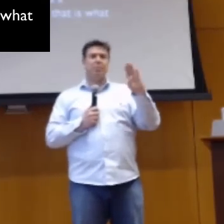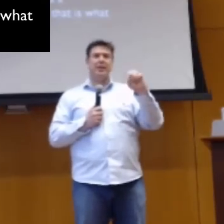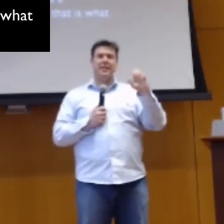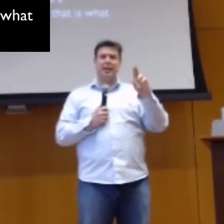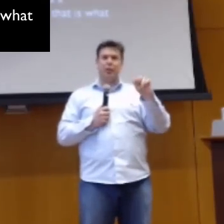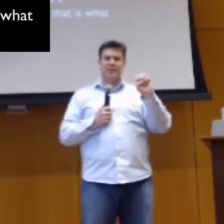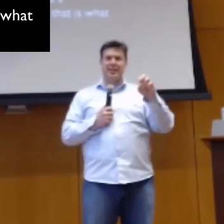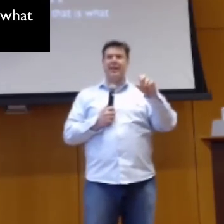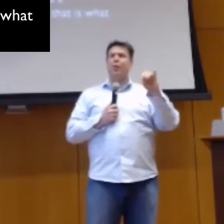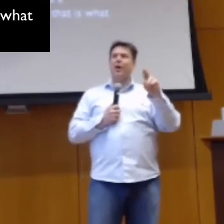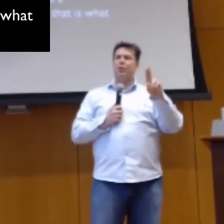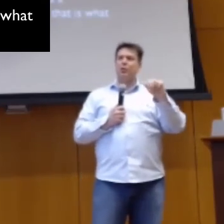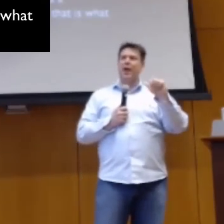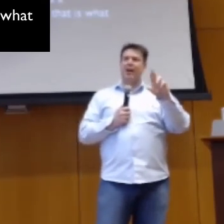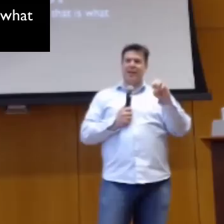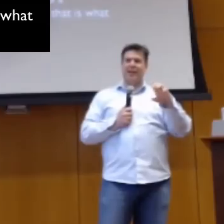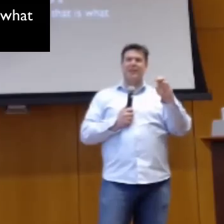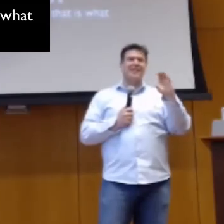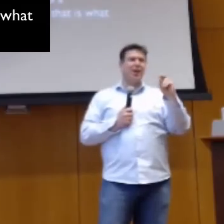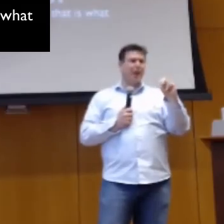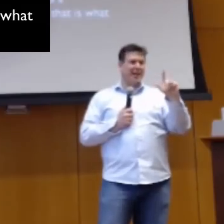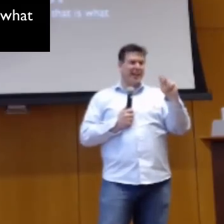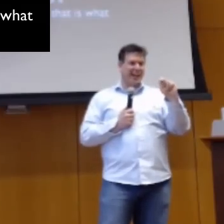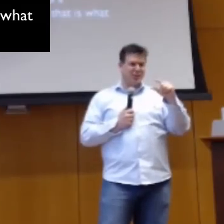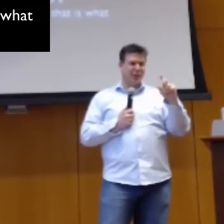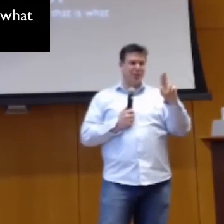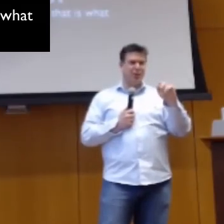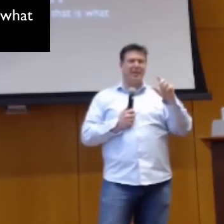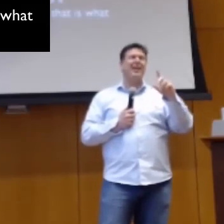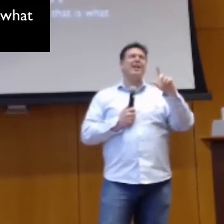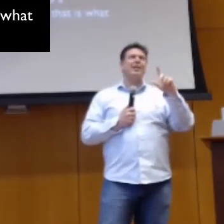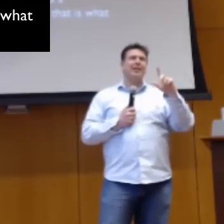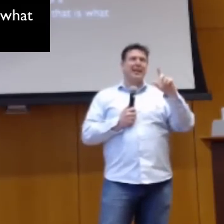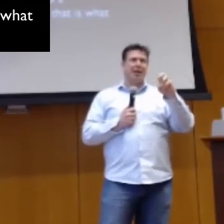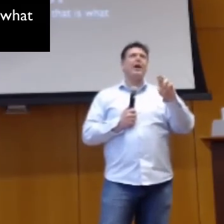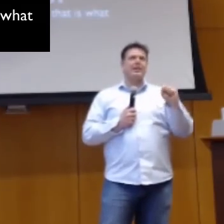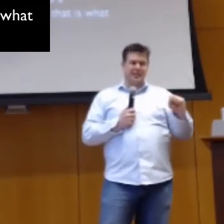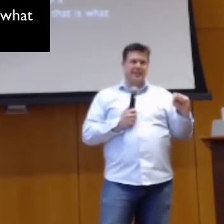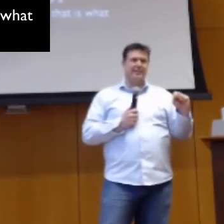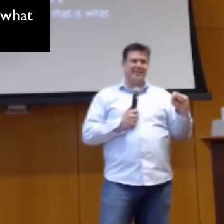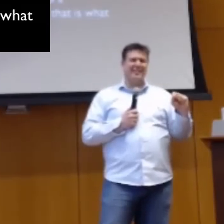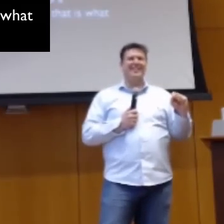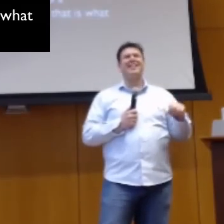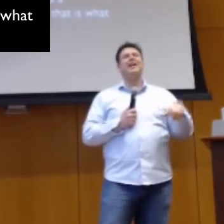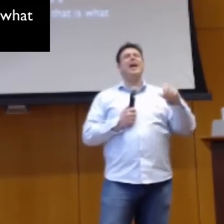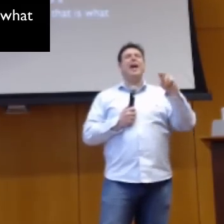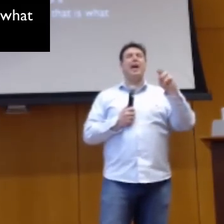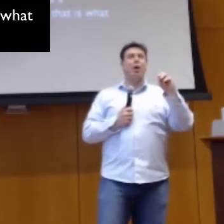-B-E-C-A-U-S-E-Y-O-U-A-R-E-C-O-N-N-I-N-G-U-E-R-S. M